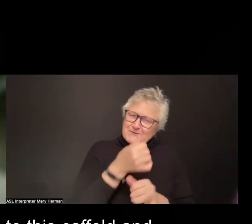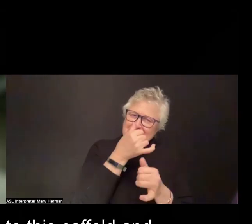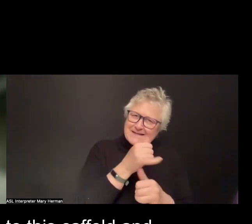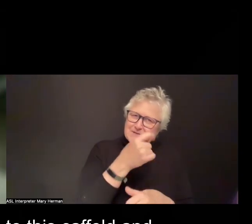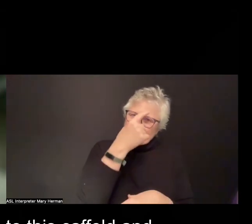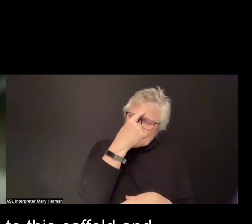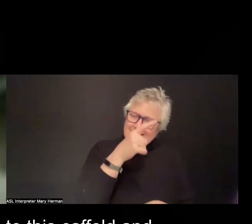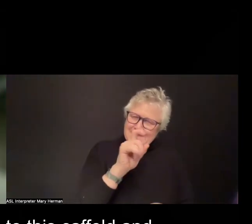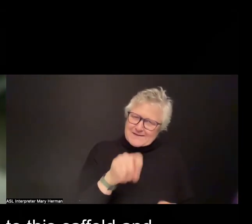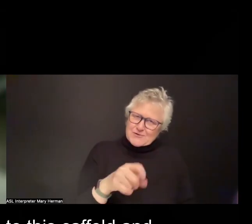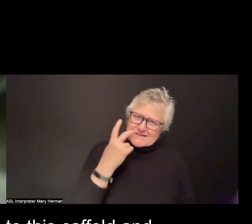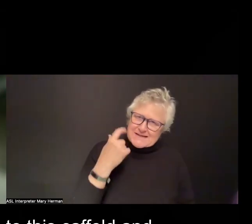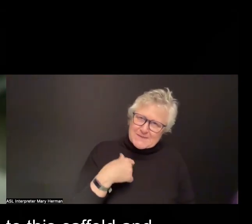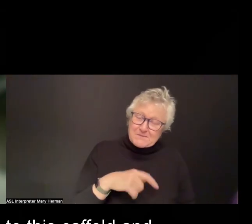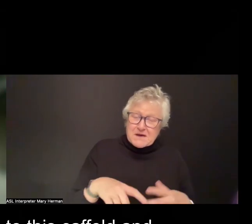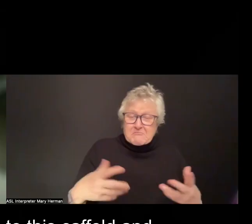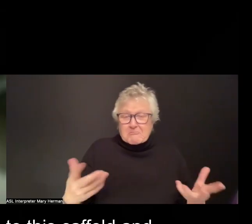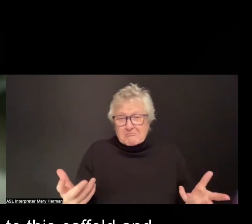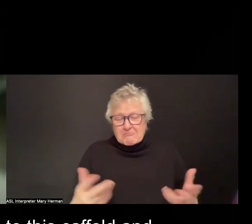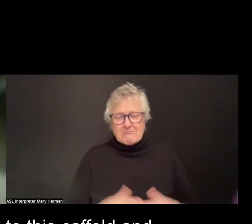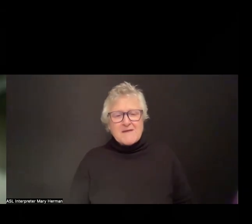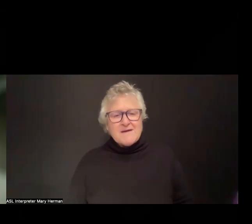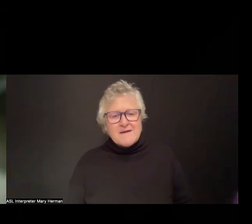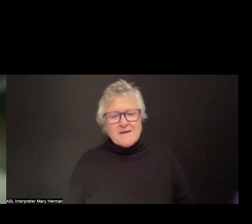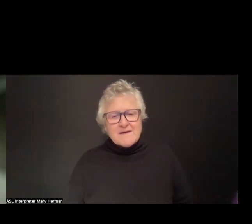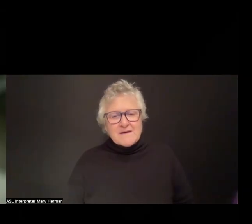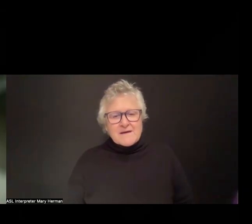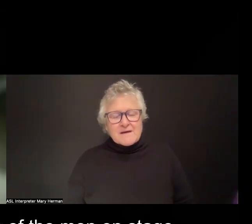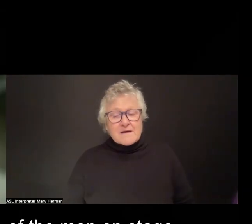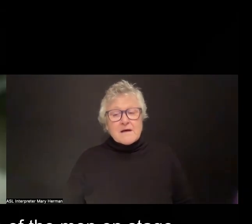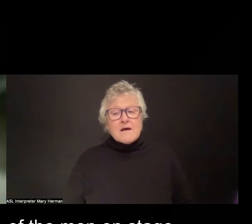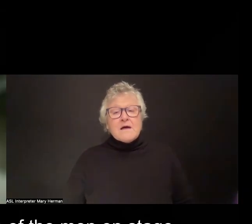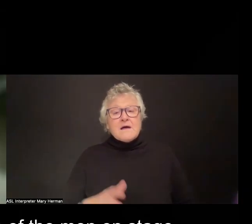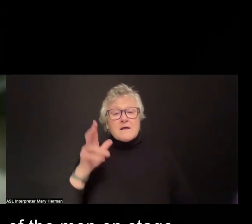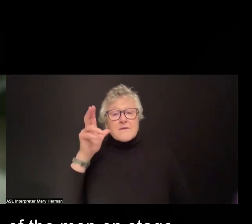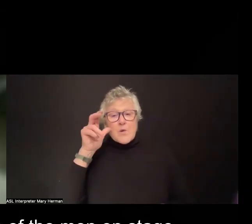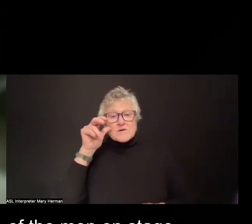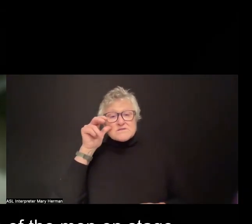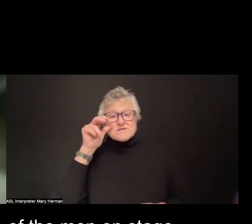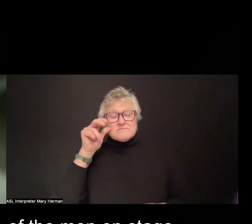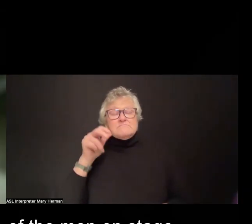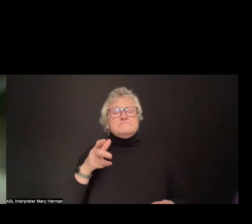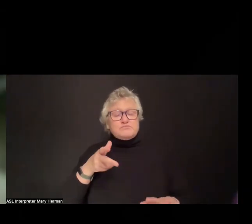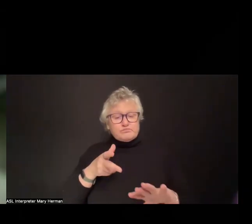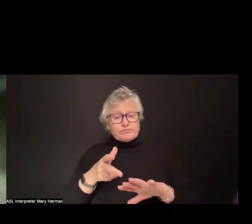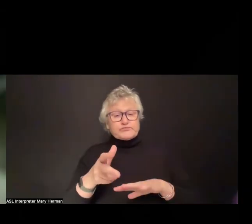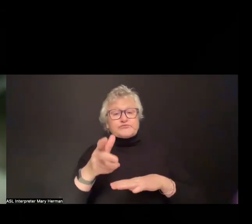The cart drew up to the scaffold and creaked to a stop. Bring them up, one of the men on stage